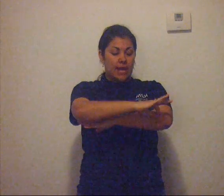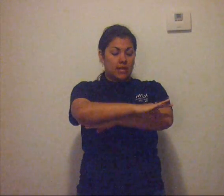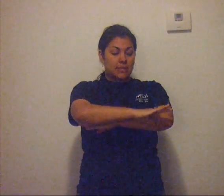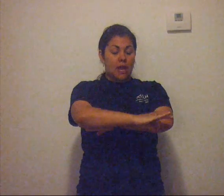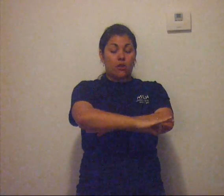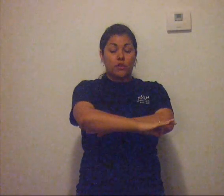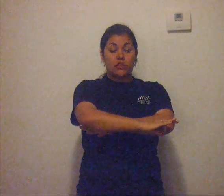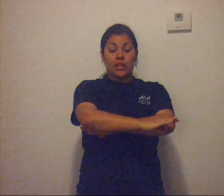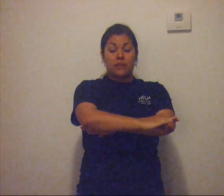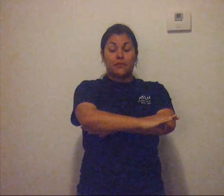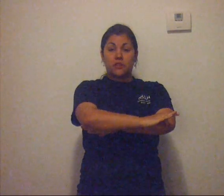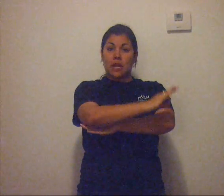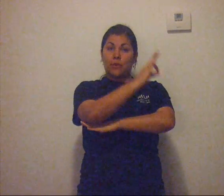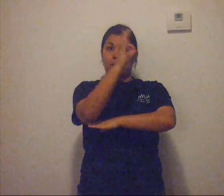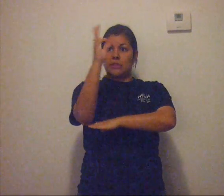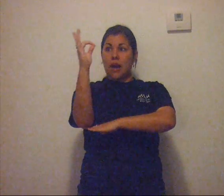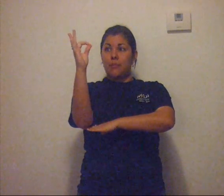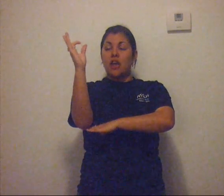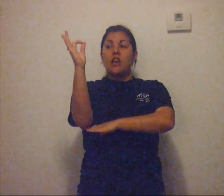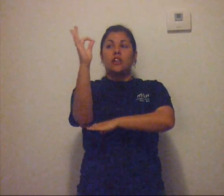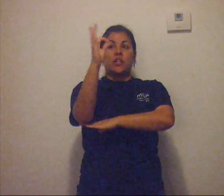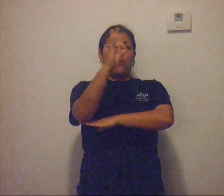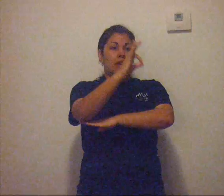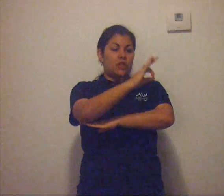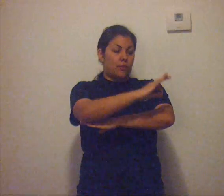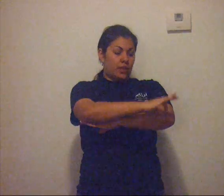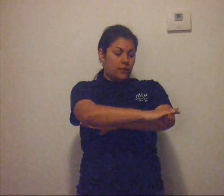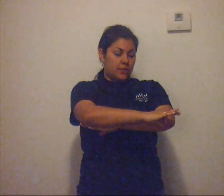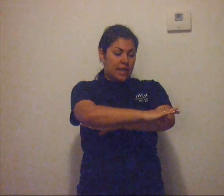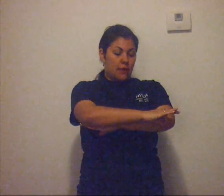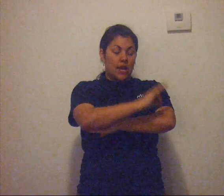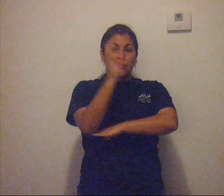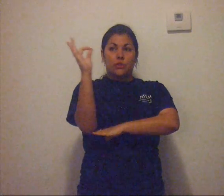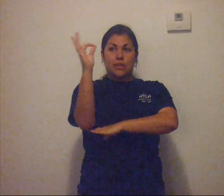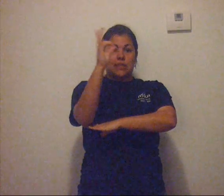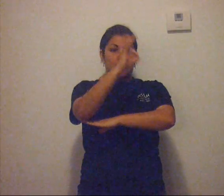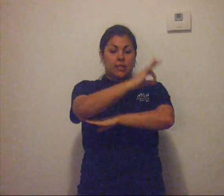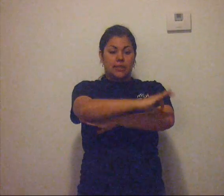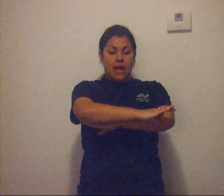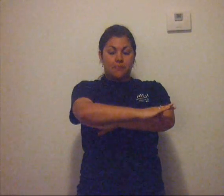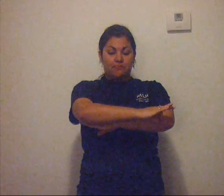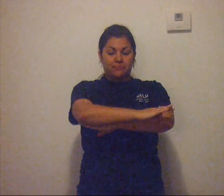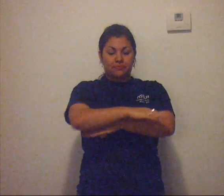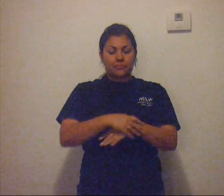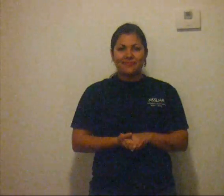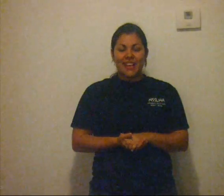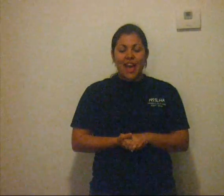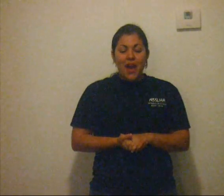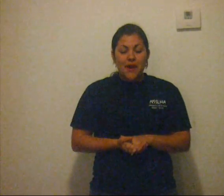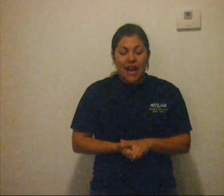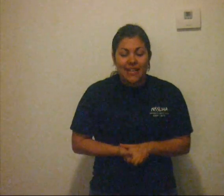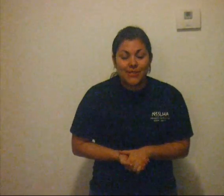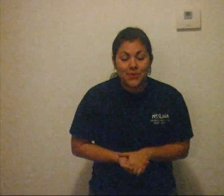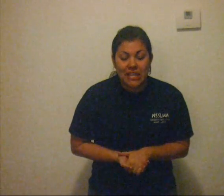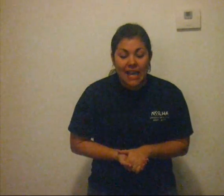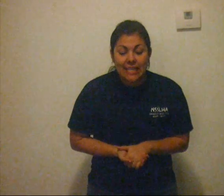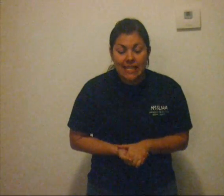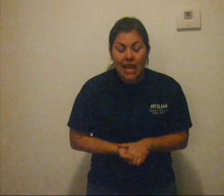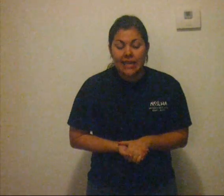hands originally in the first line when it goes up, and you're going to watch it when it goes down. So this is sunset. Okay, so the next line